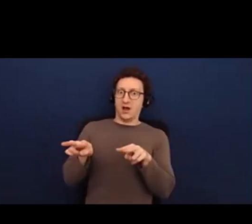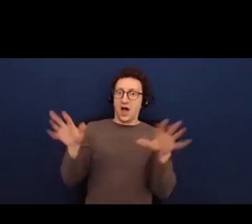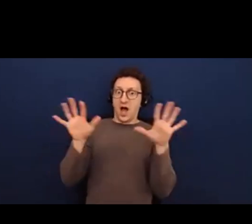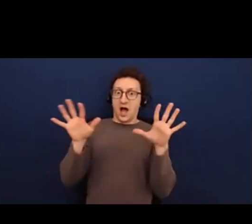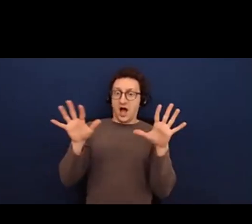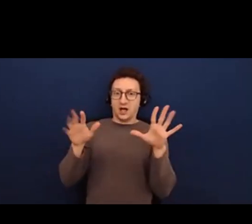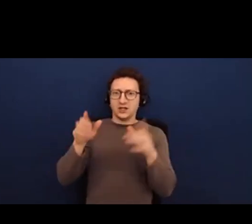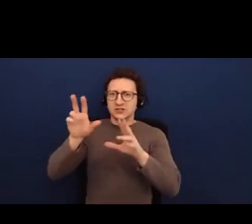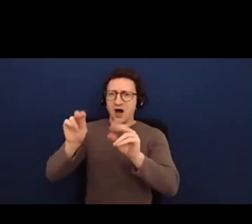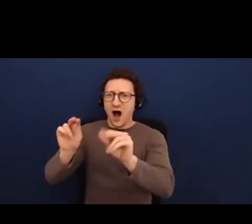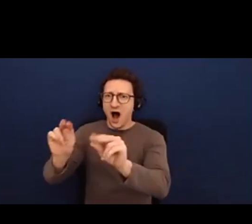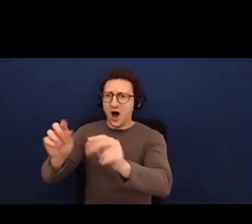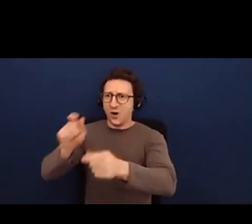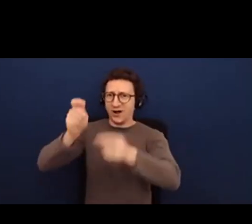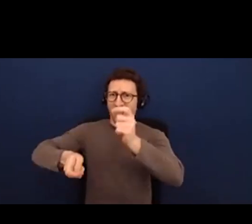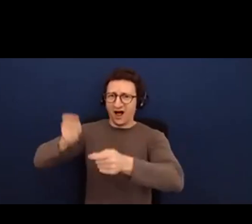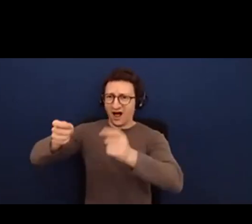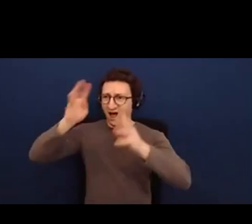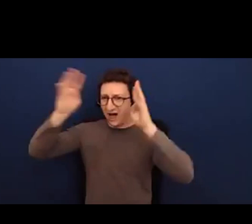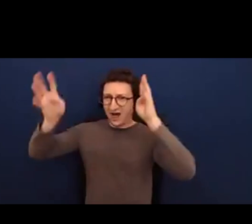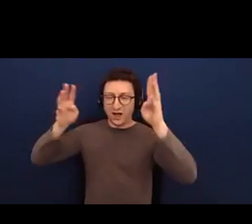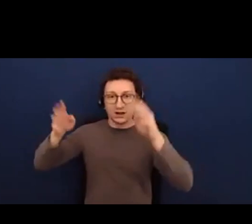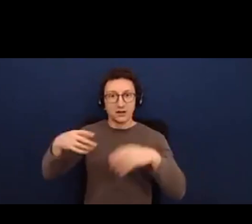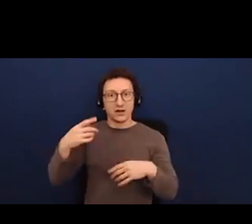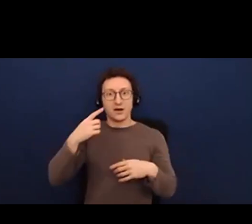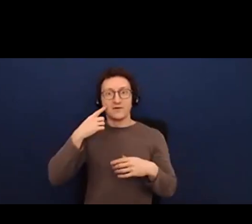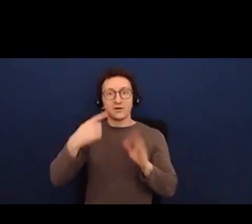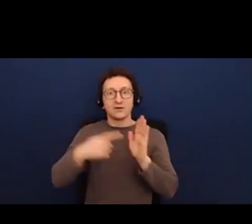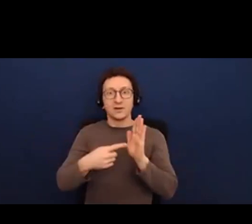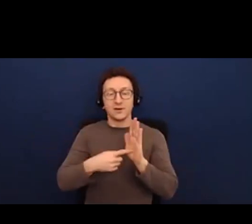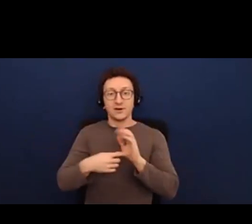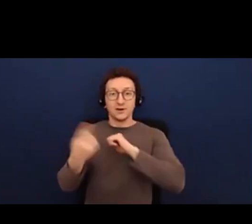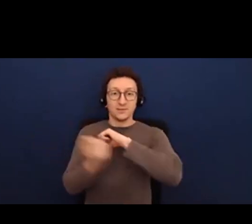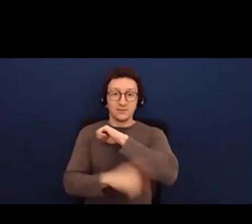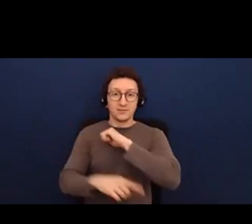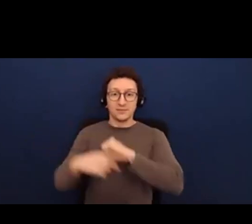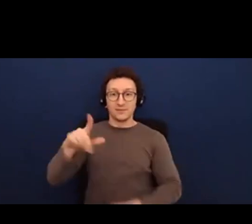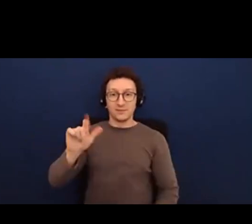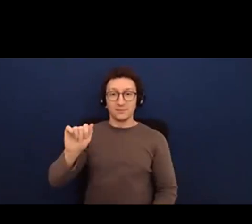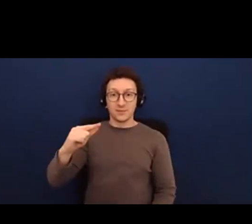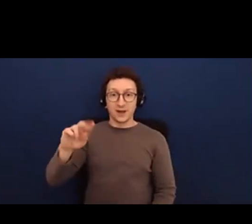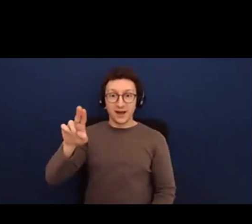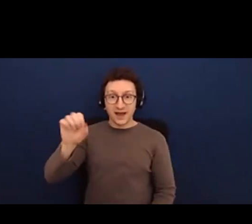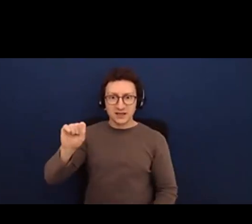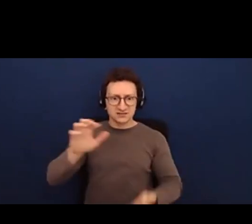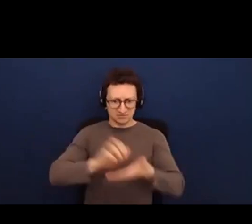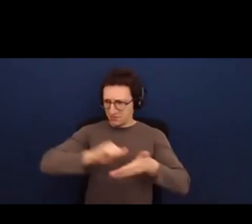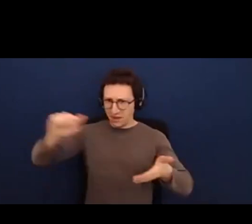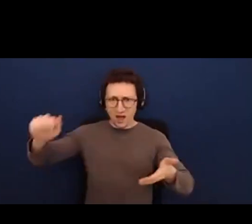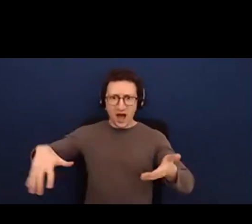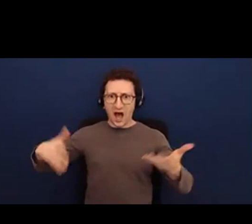of things. He left the plagues out. He included Moses and so on and so forth. And so